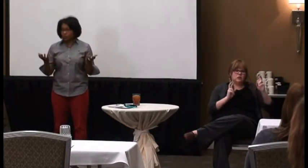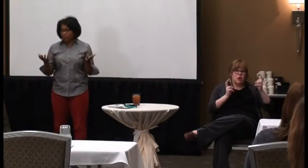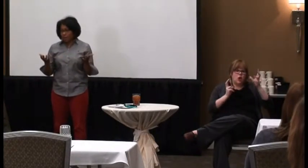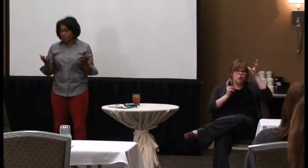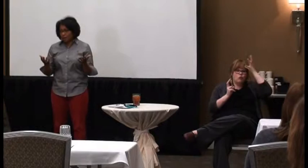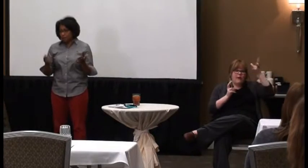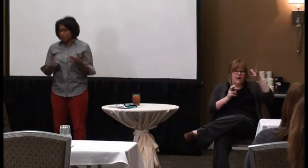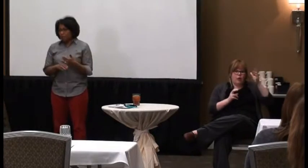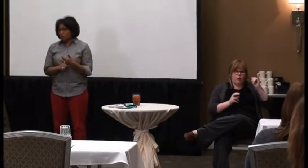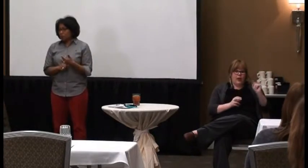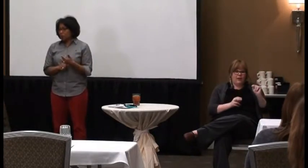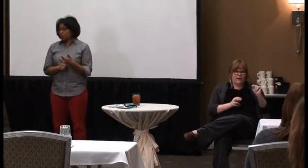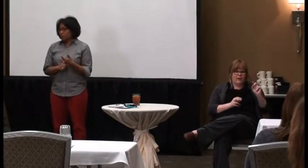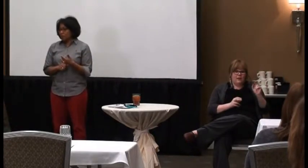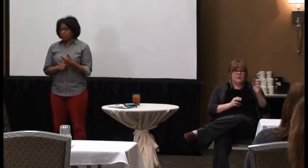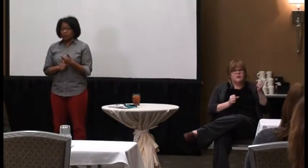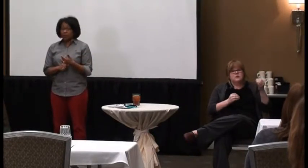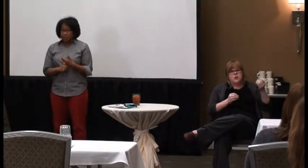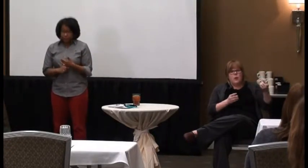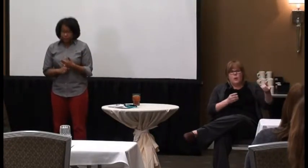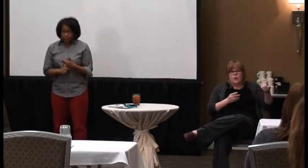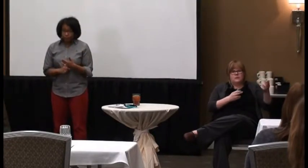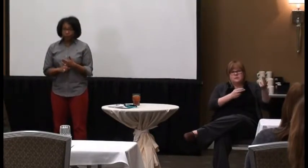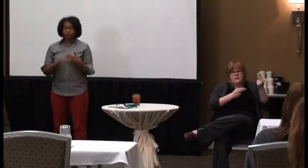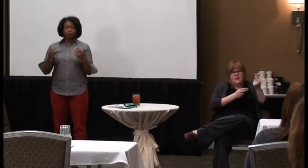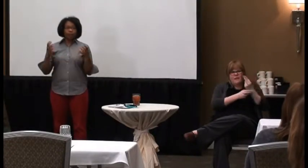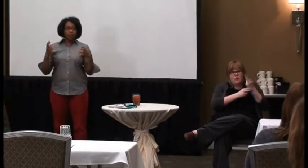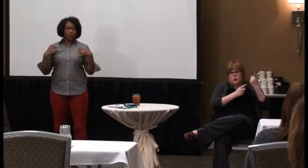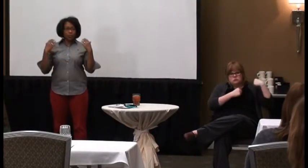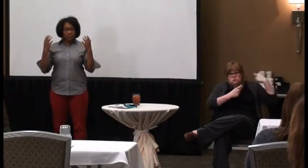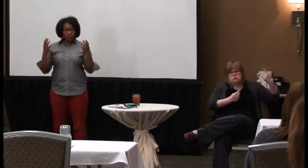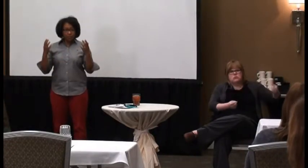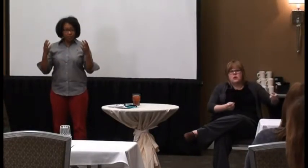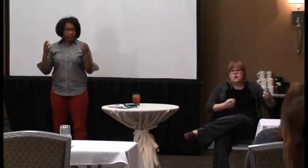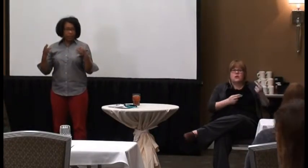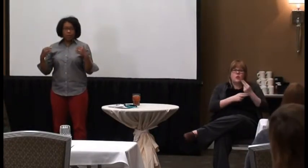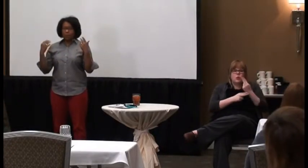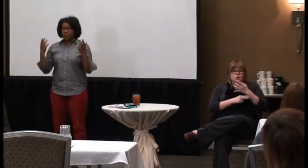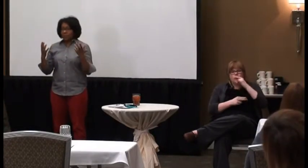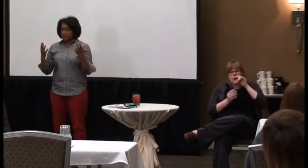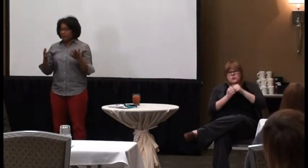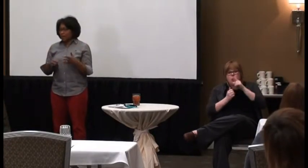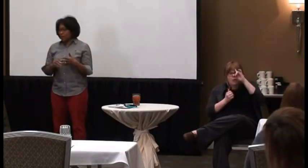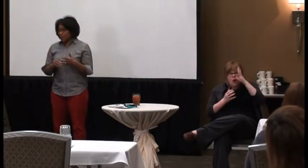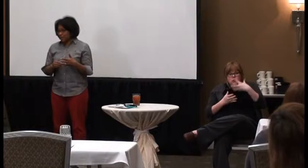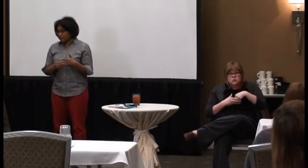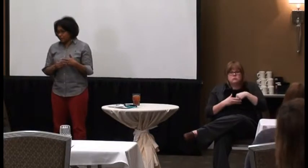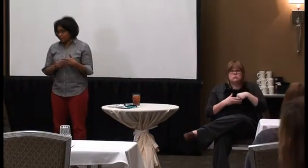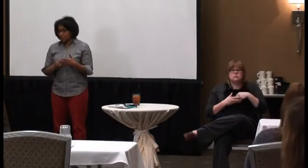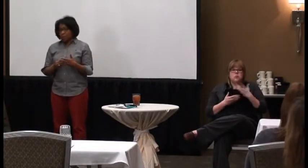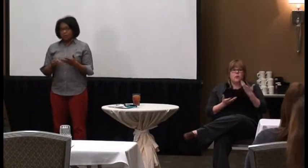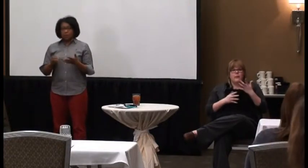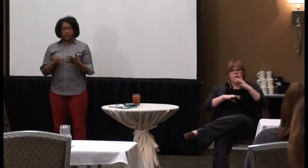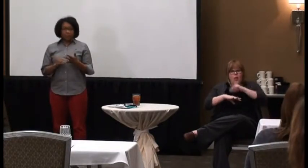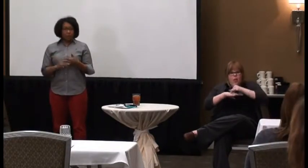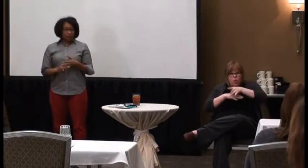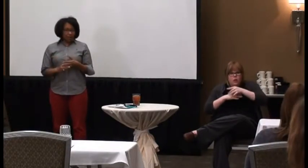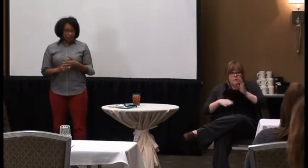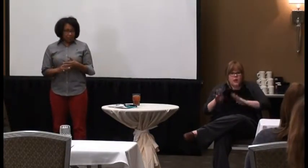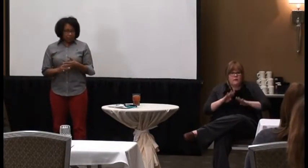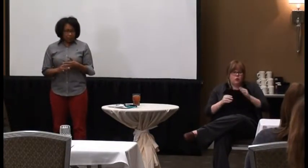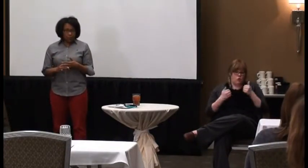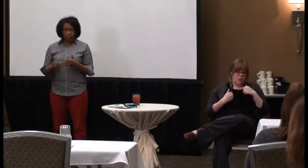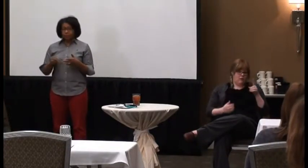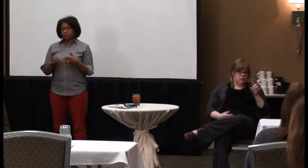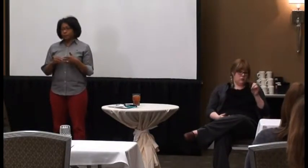that was the first one we had used with kids who had autism. The perseverative, obsessive kinds of behaviors. You have